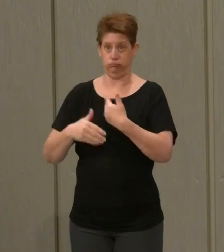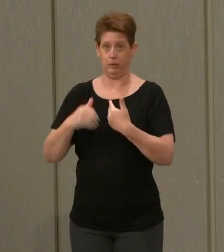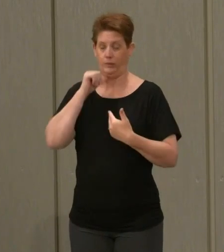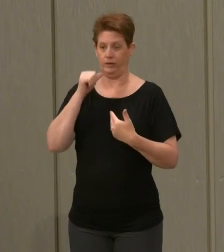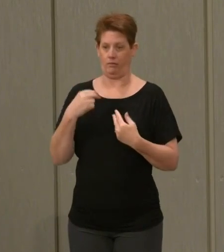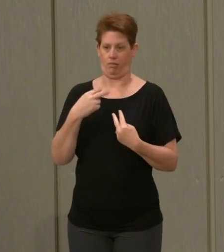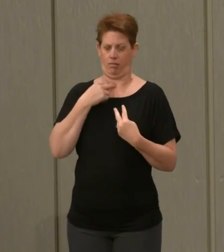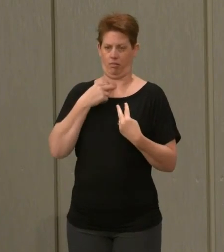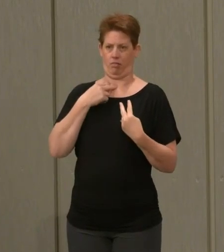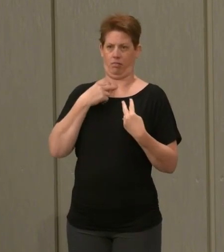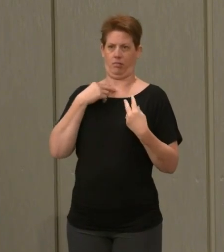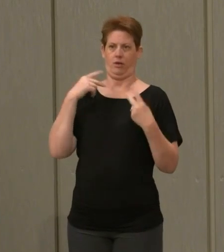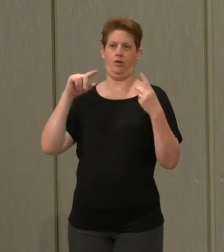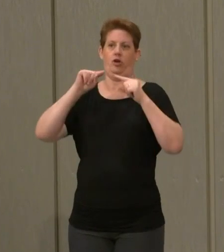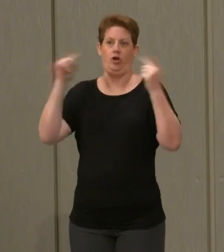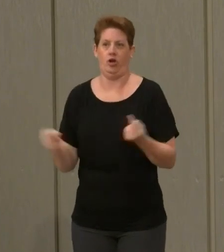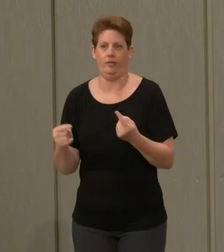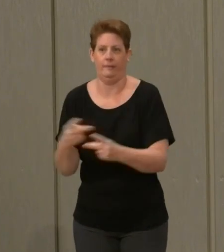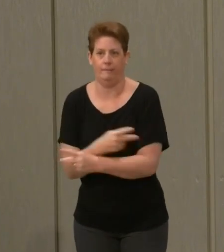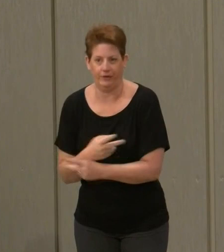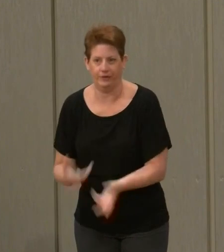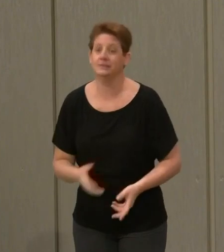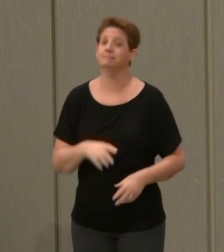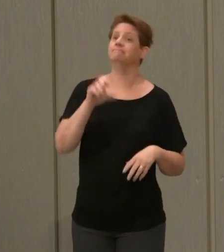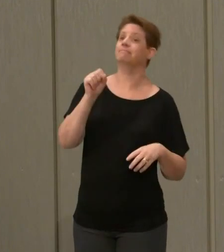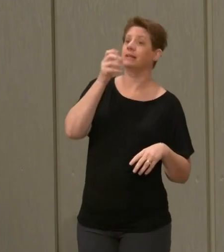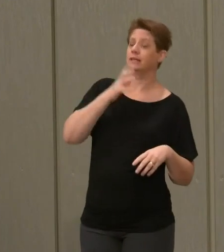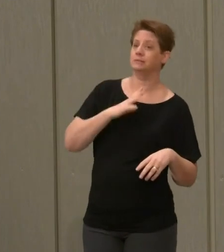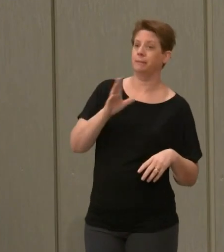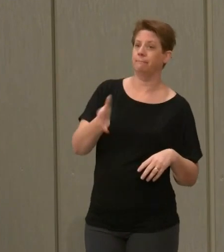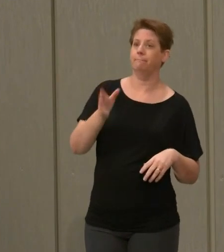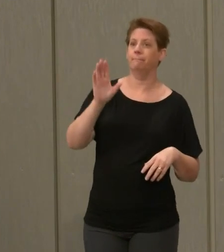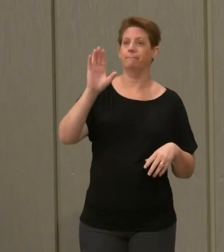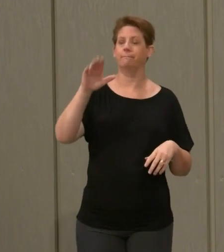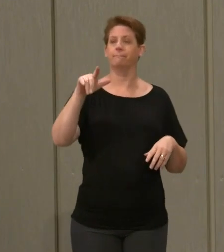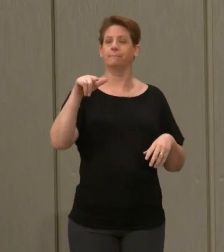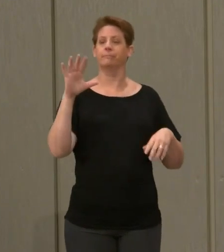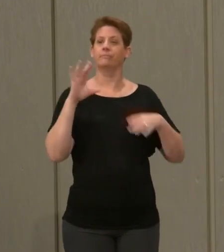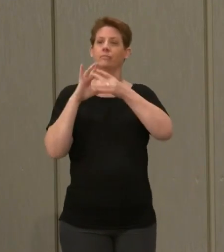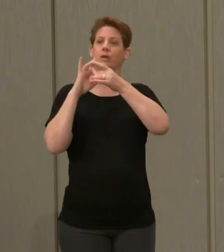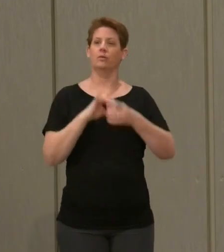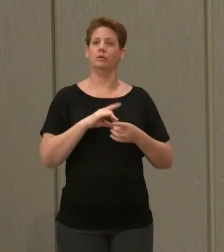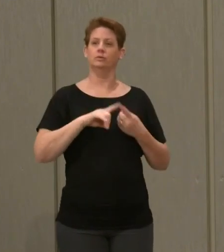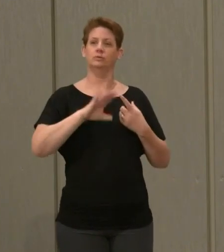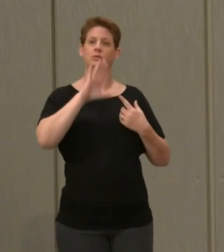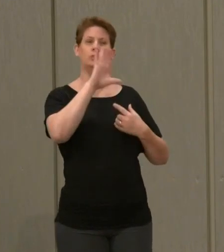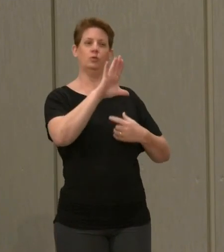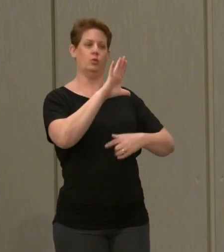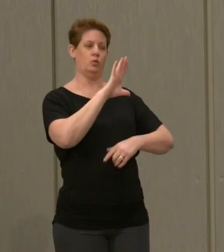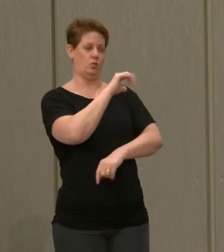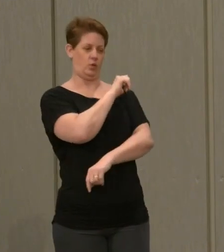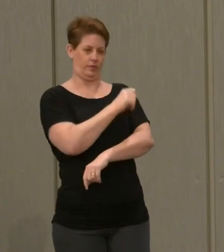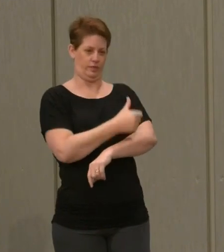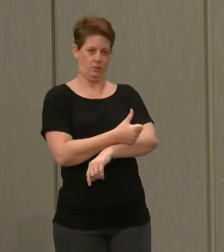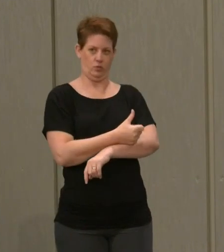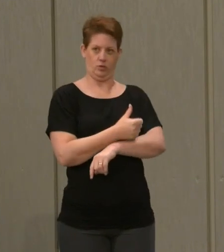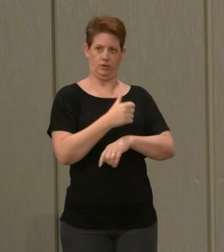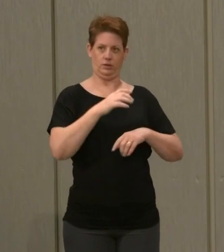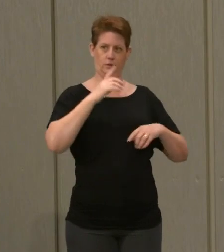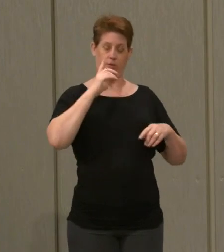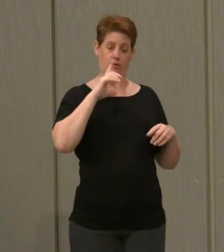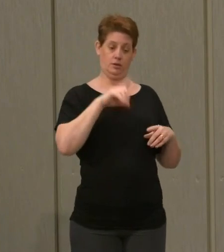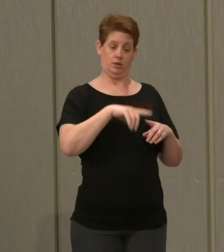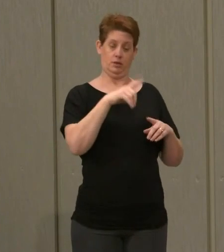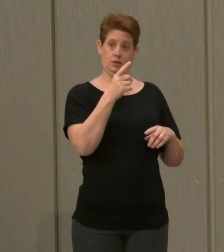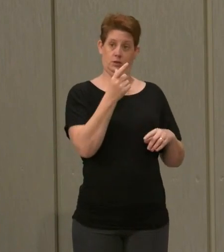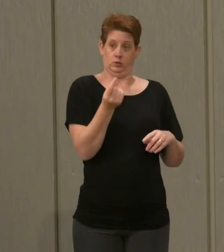them. Yes, ma'am. Hi, Governor. As it relates to your authority, on Tuesday in the continuing